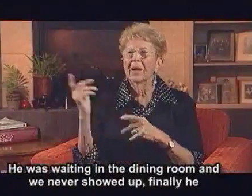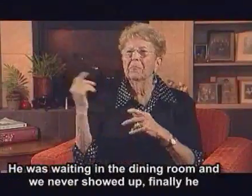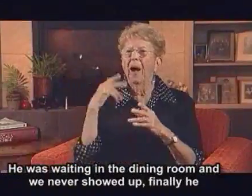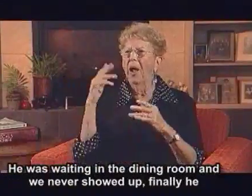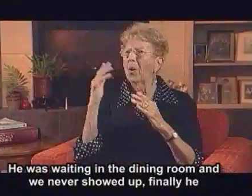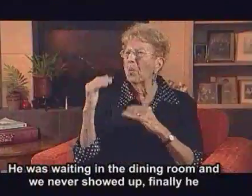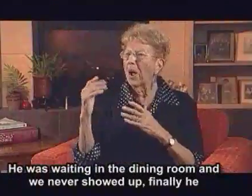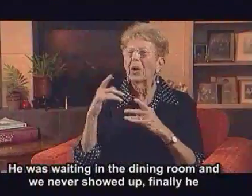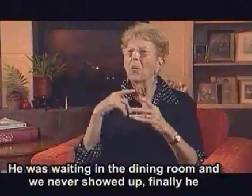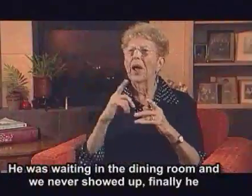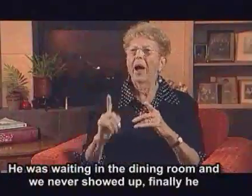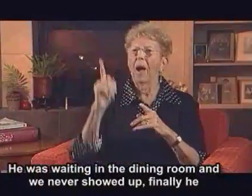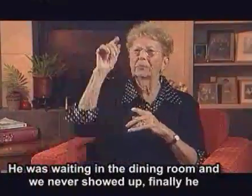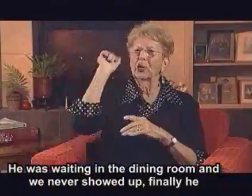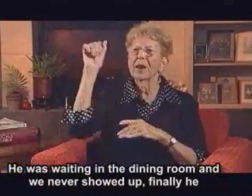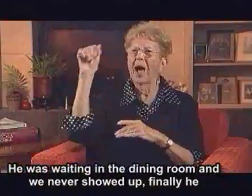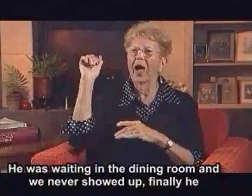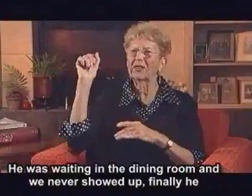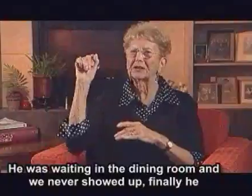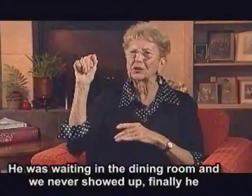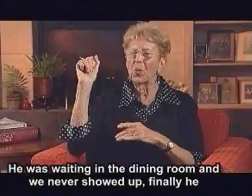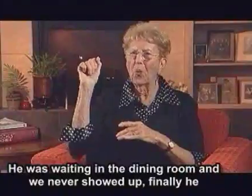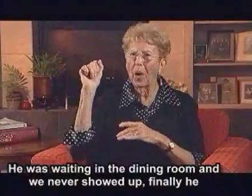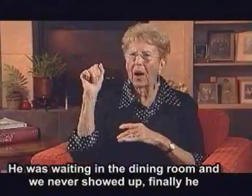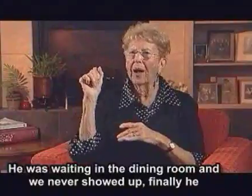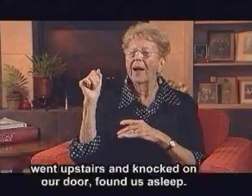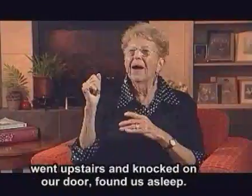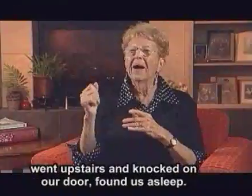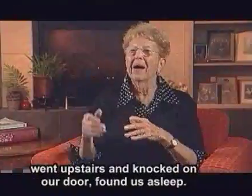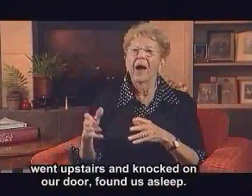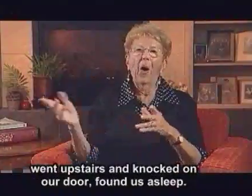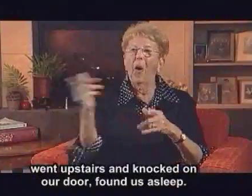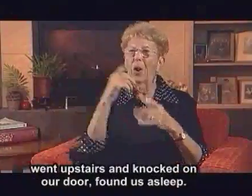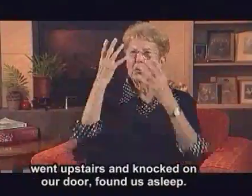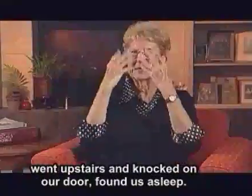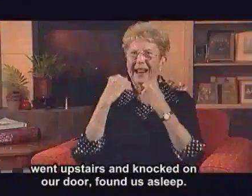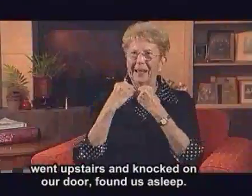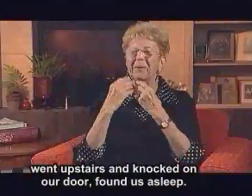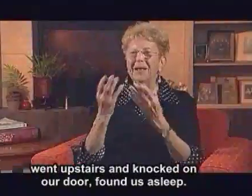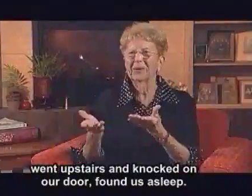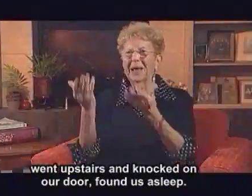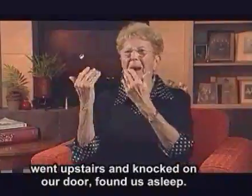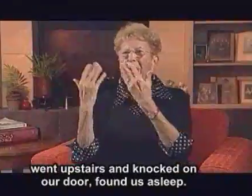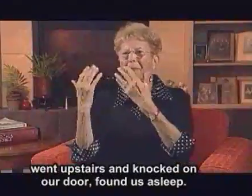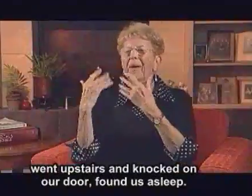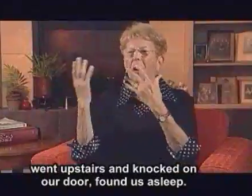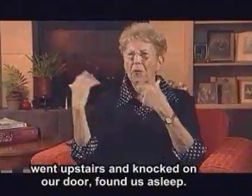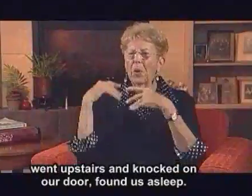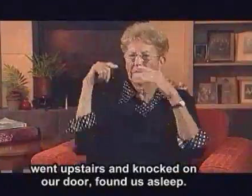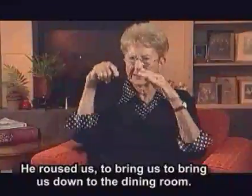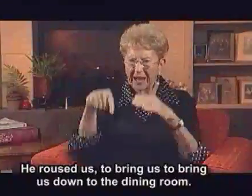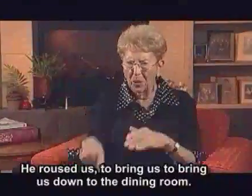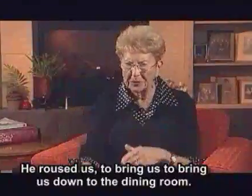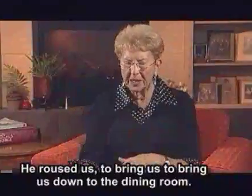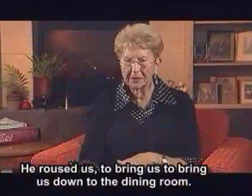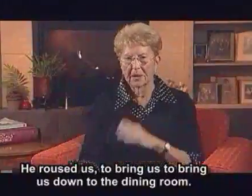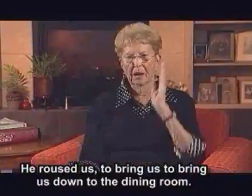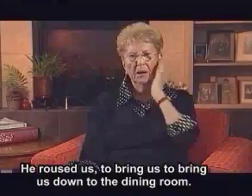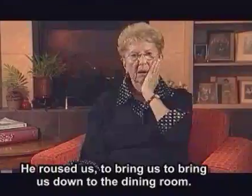the dining room, and we never showed up. Finally, he went upstairs and knocked on our door, found us asleep, and he roused us to bring